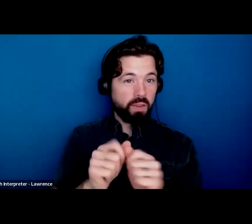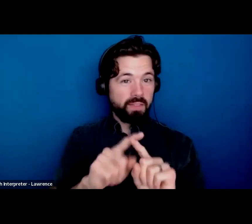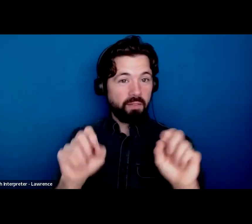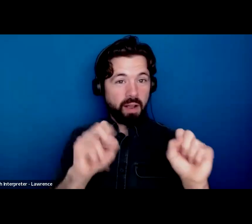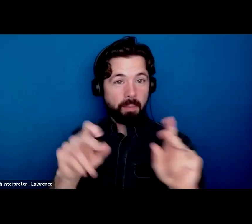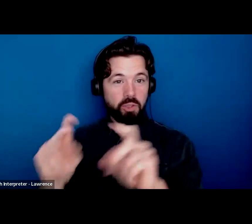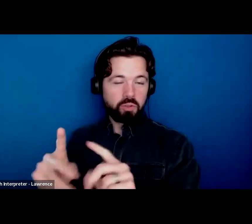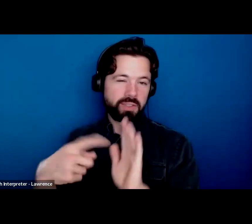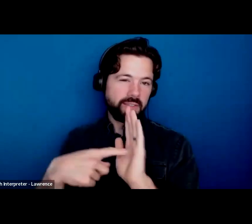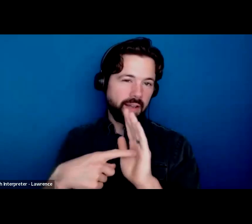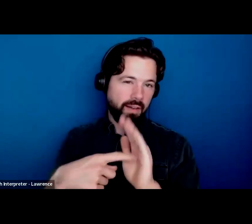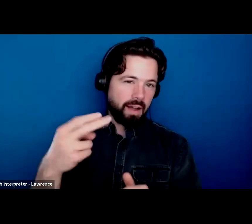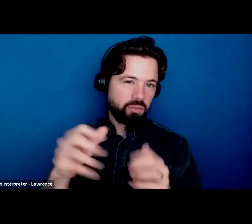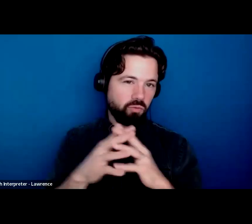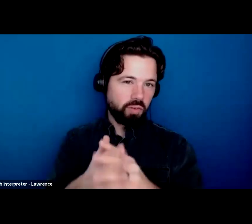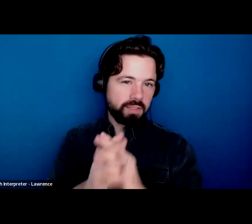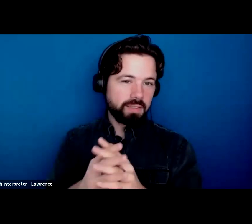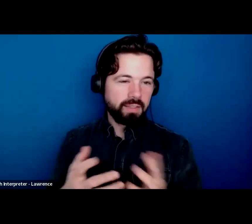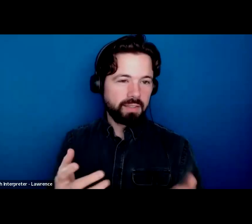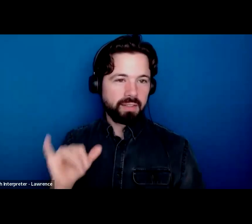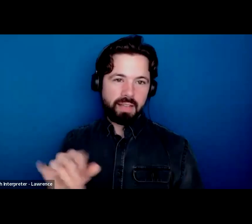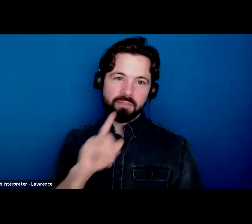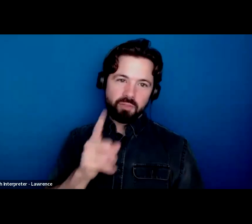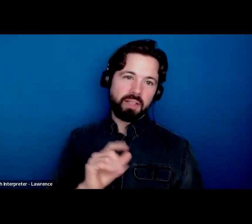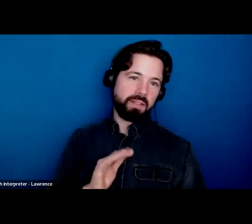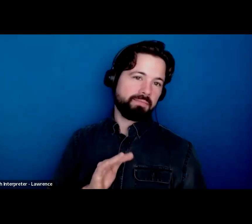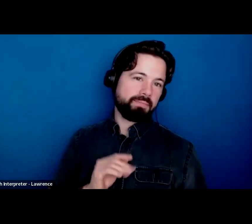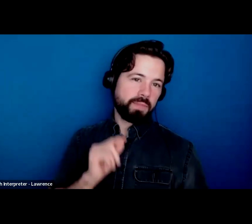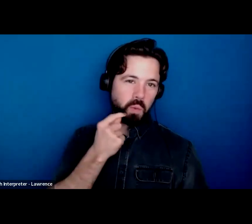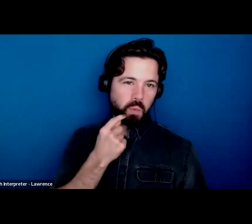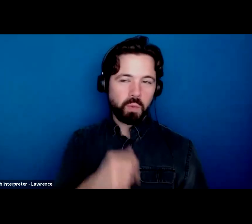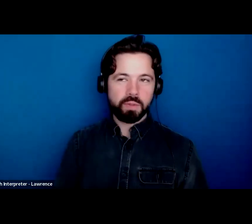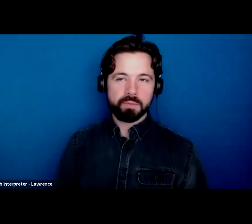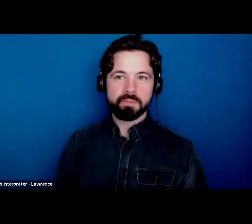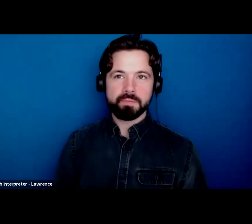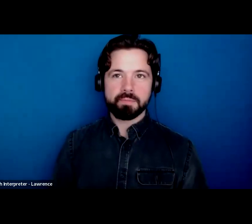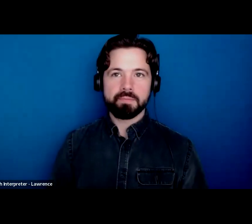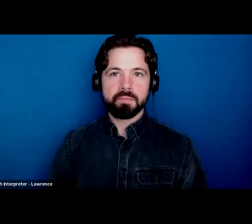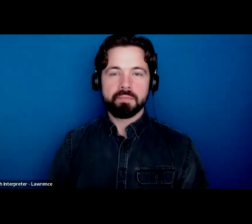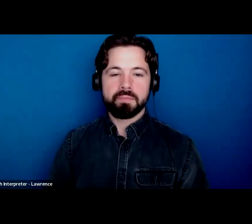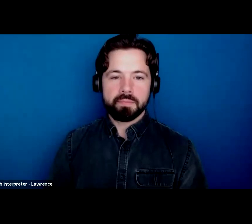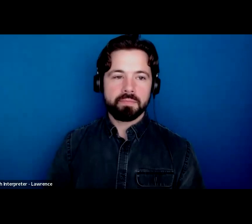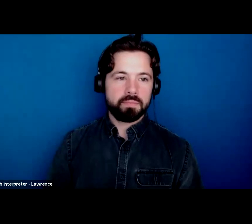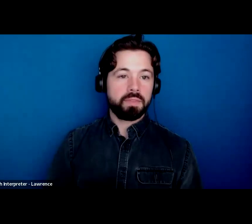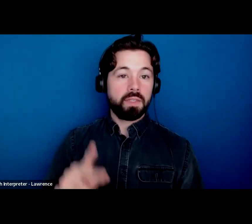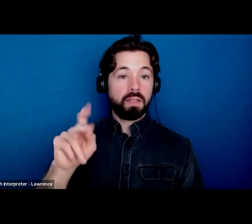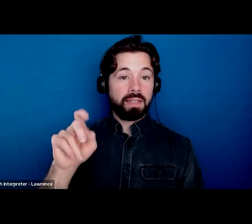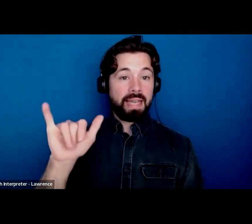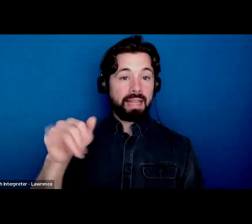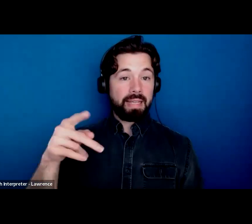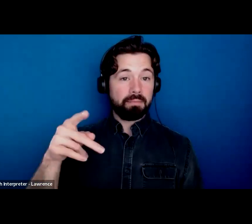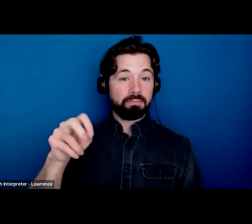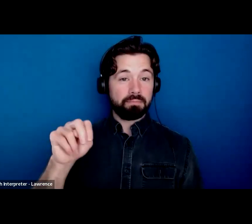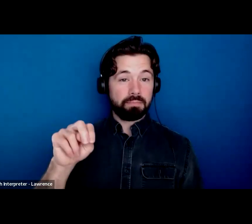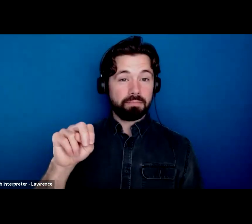like the high school wrestling team. So it's about as cool of a statement that you can get. Kelly Pennington from our board was on there,